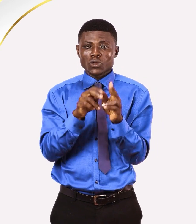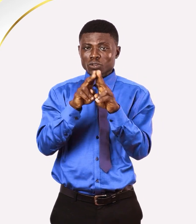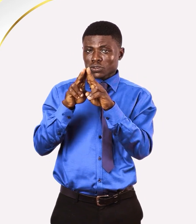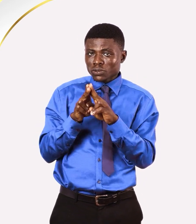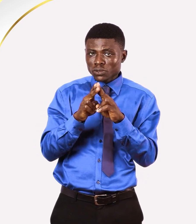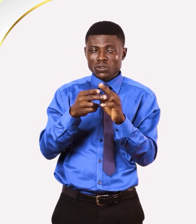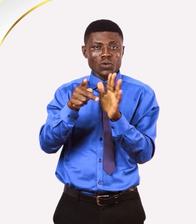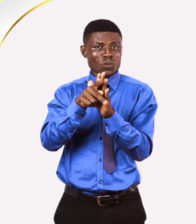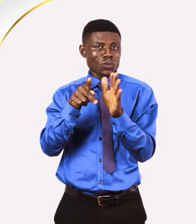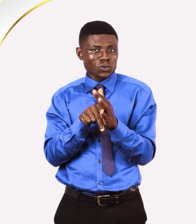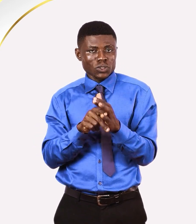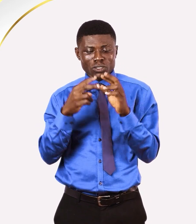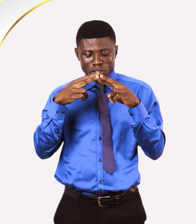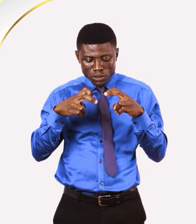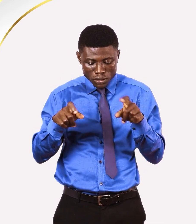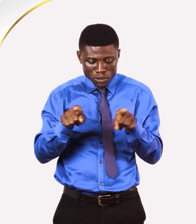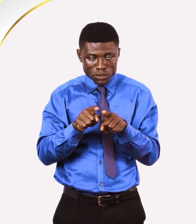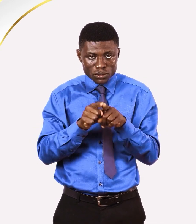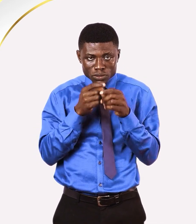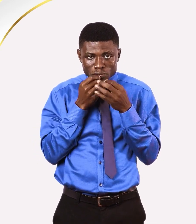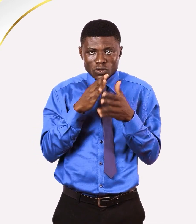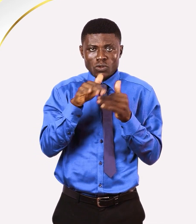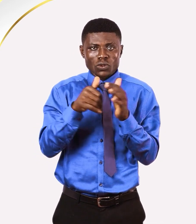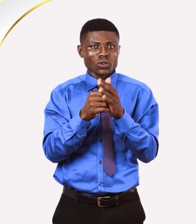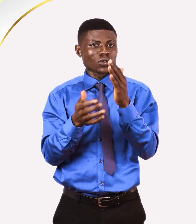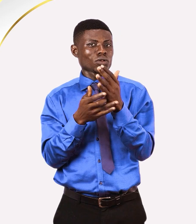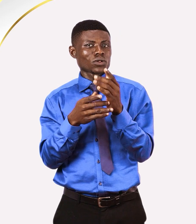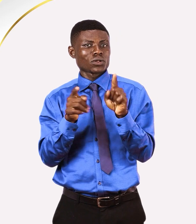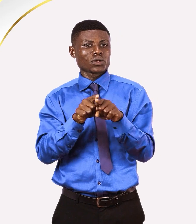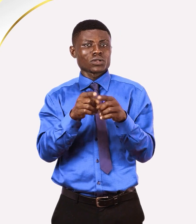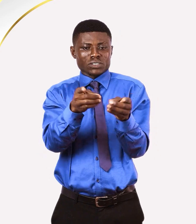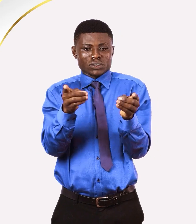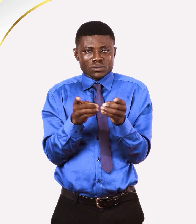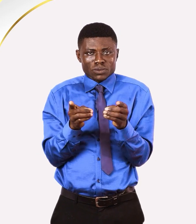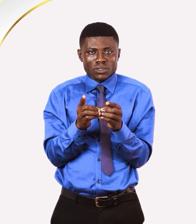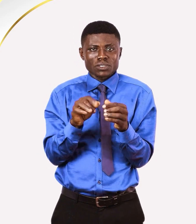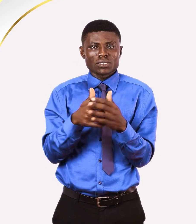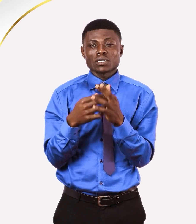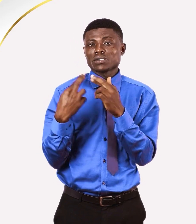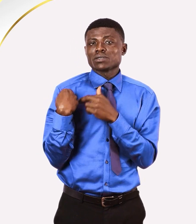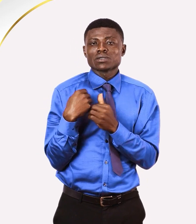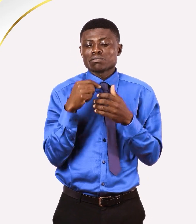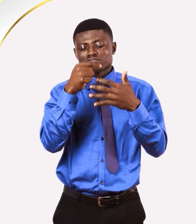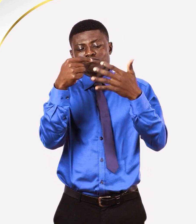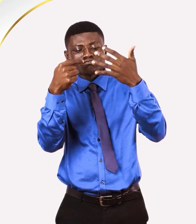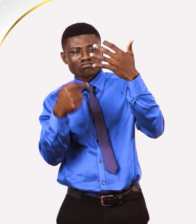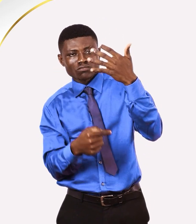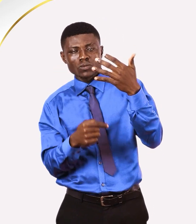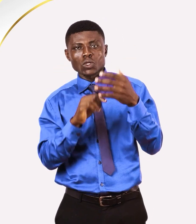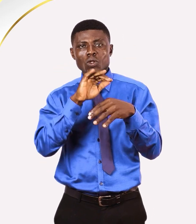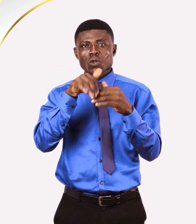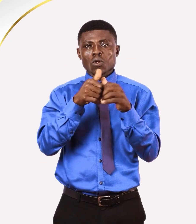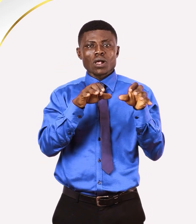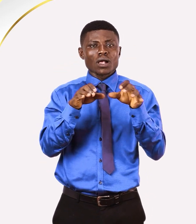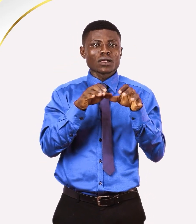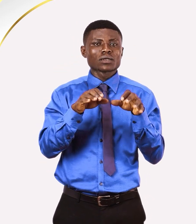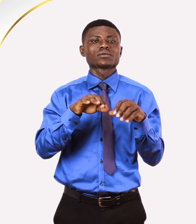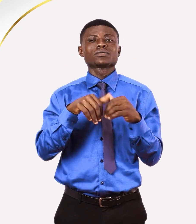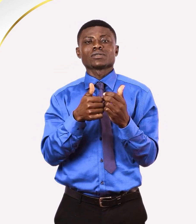or unit. Policy Research and Information Technology Department. Responsibilities